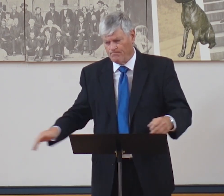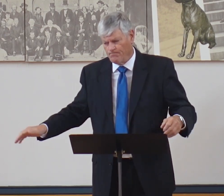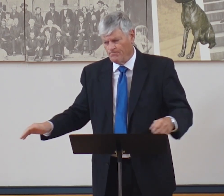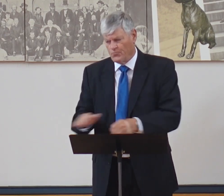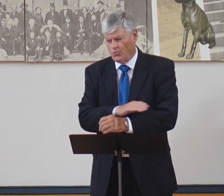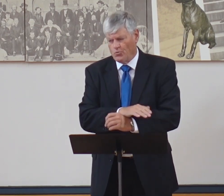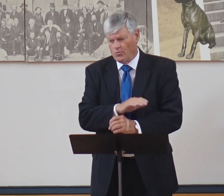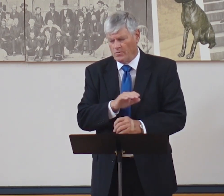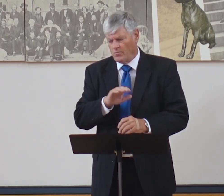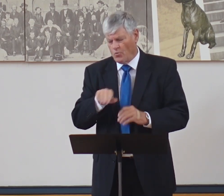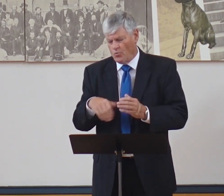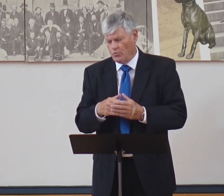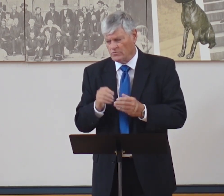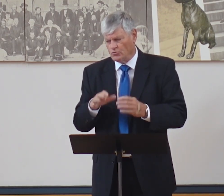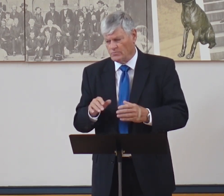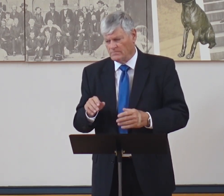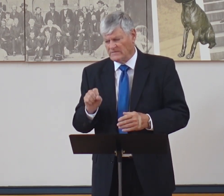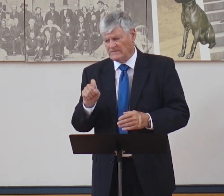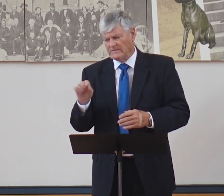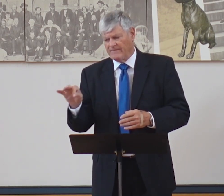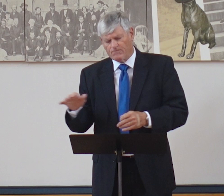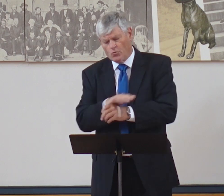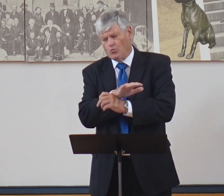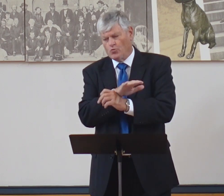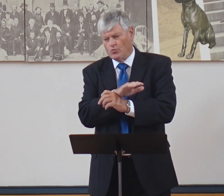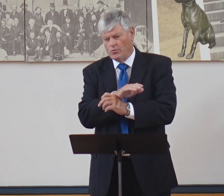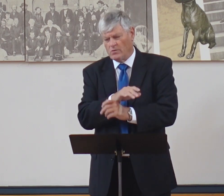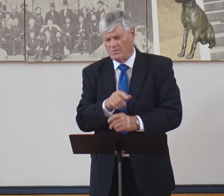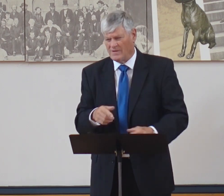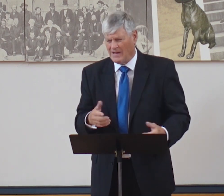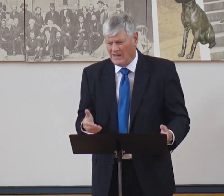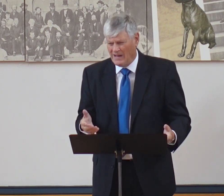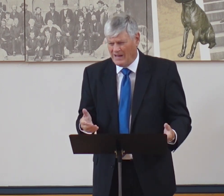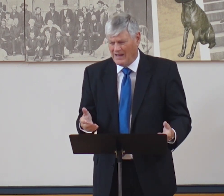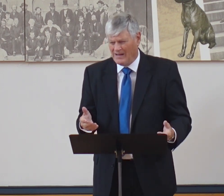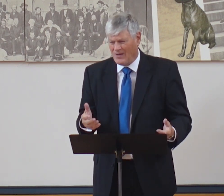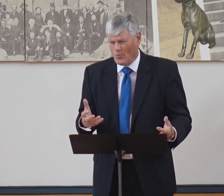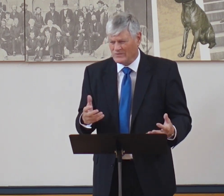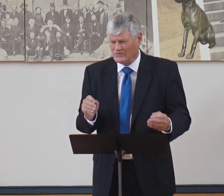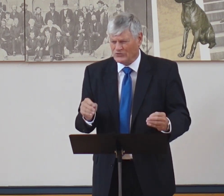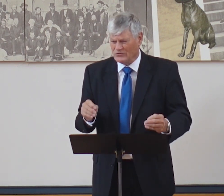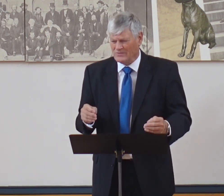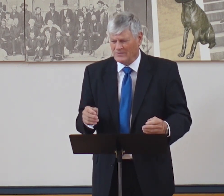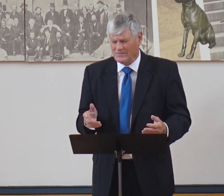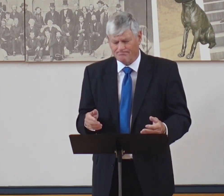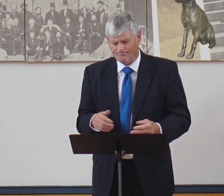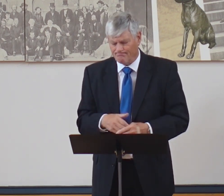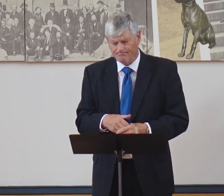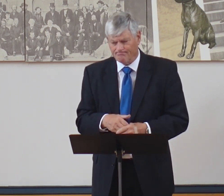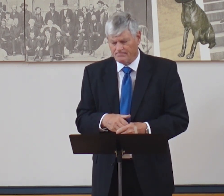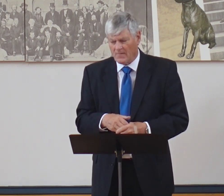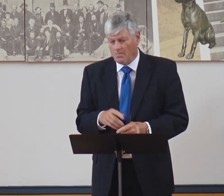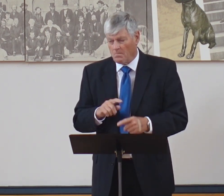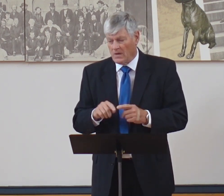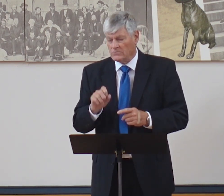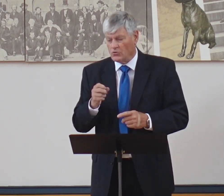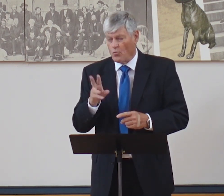And unfortunately, all the positions were full, all the staff positions were full, and there was no available teaching